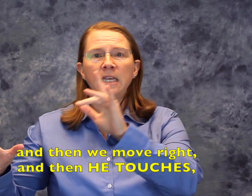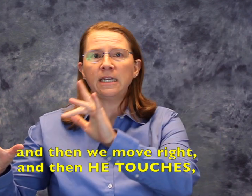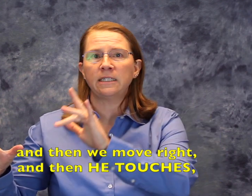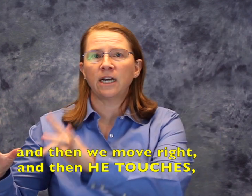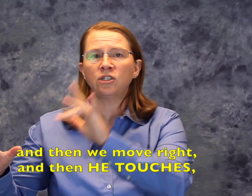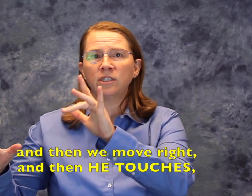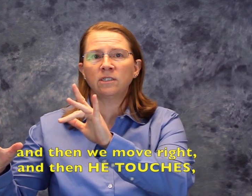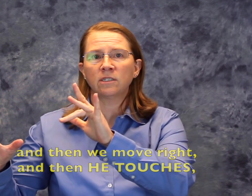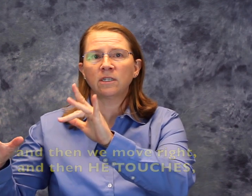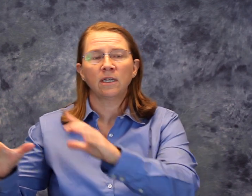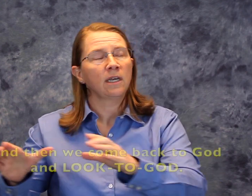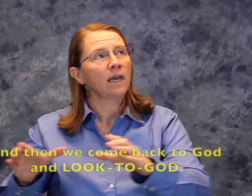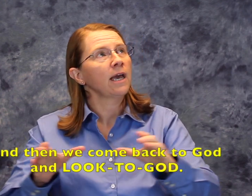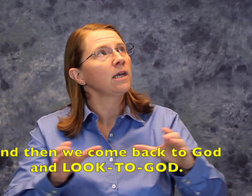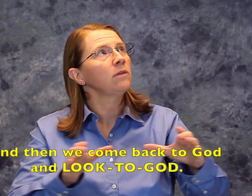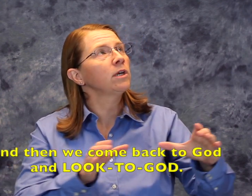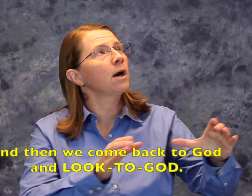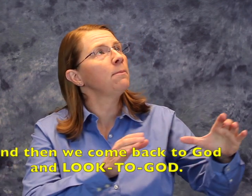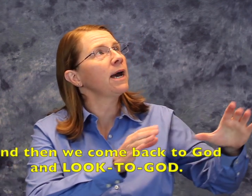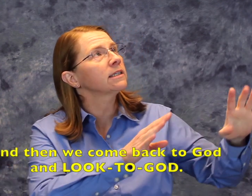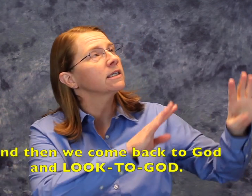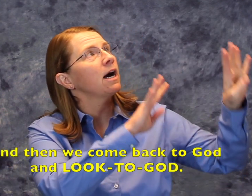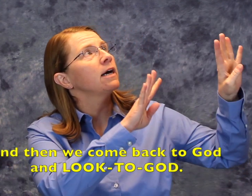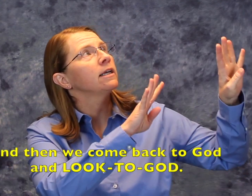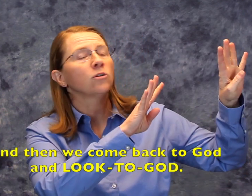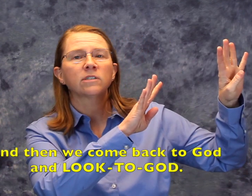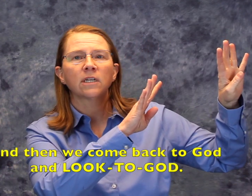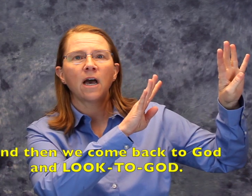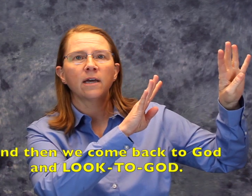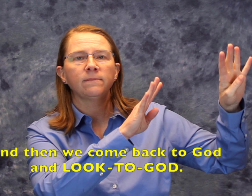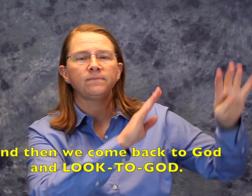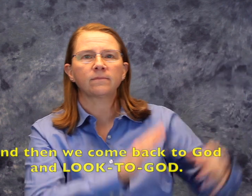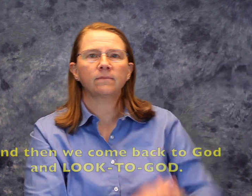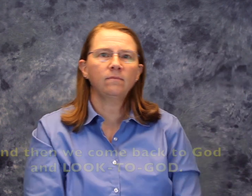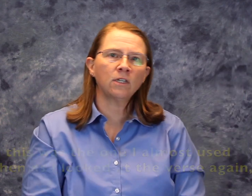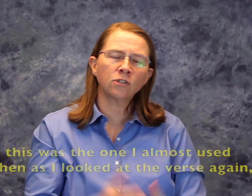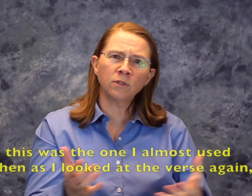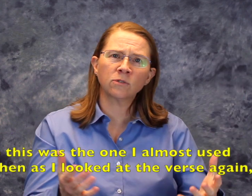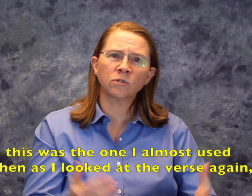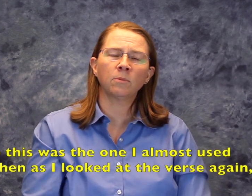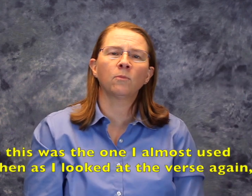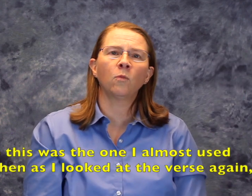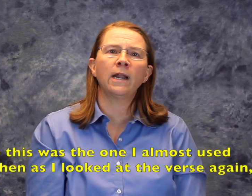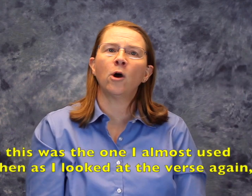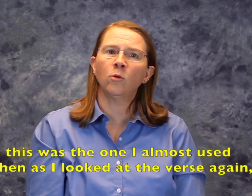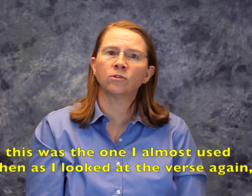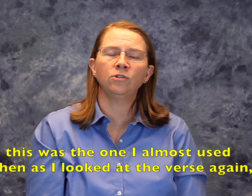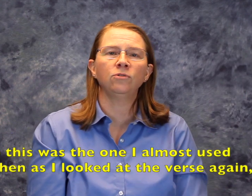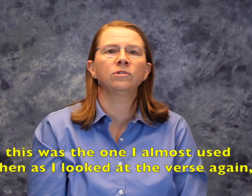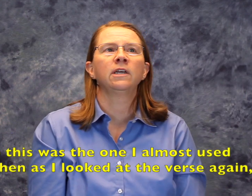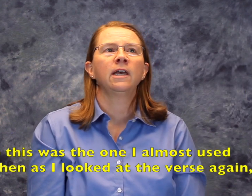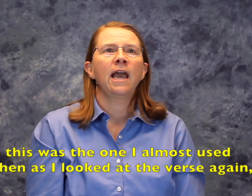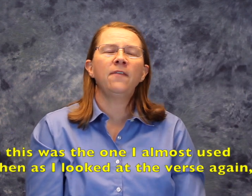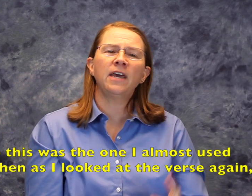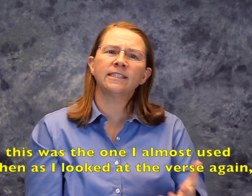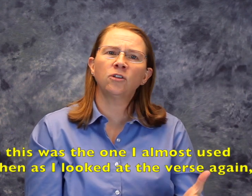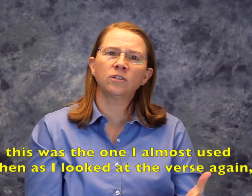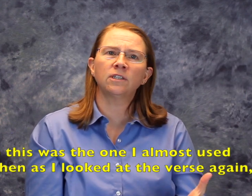He touches, and then we come back to God and look to God. So this was the one I almost used. And then as I looked at the